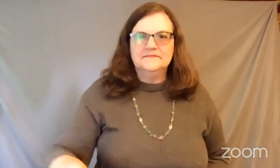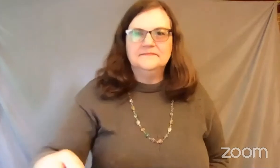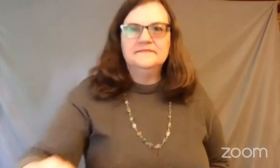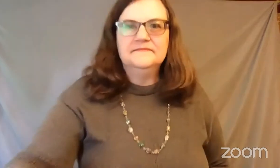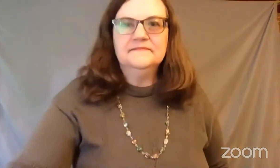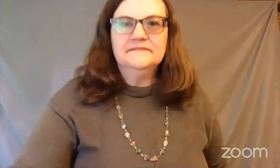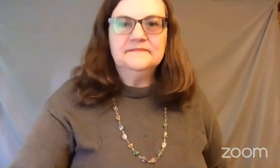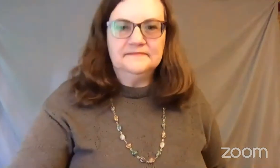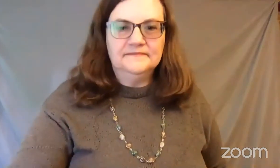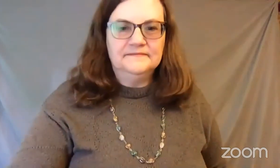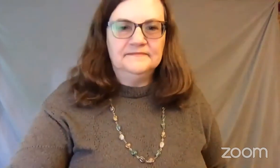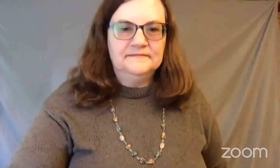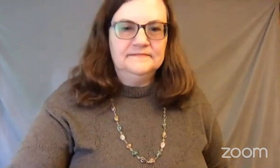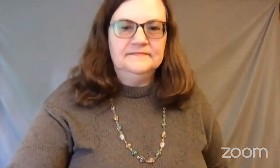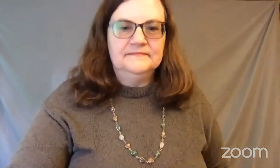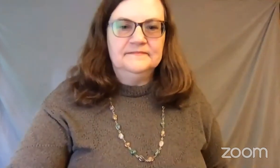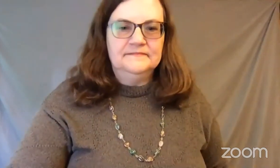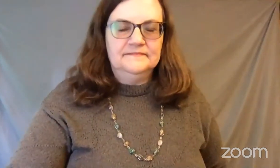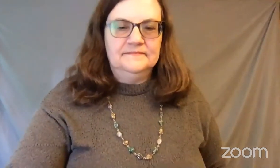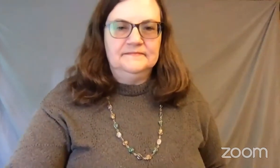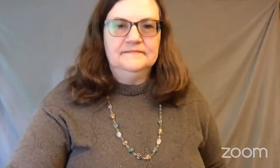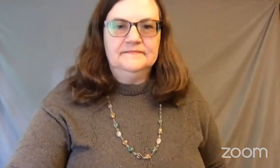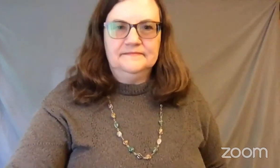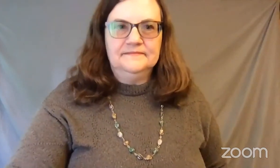seeing that throughout the rest of this presentation today.